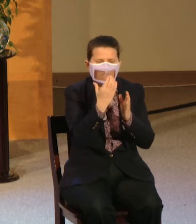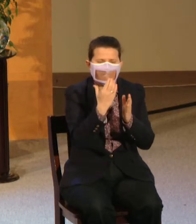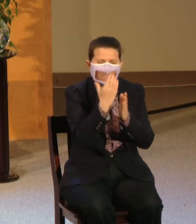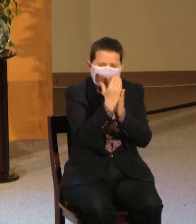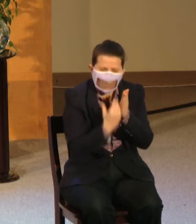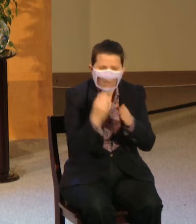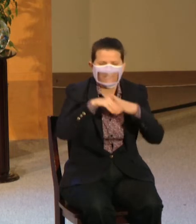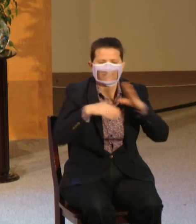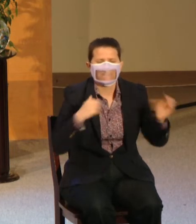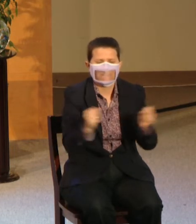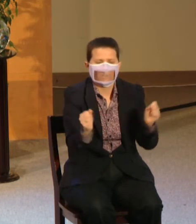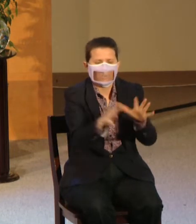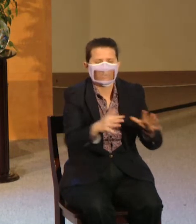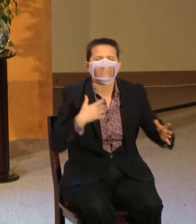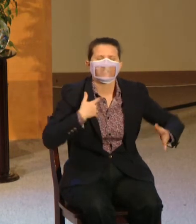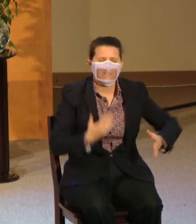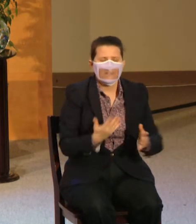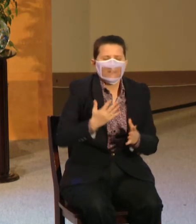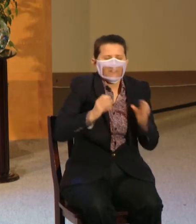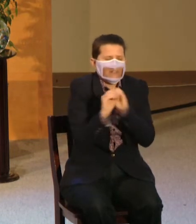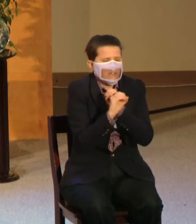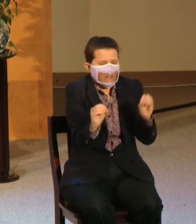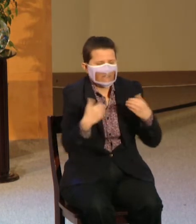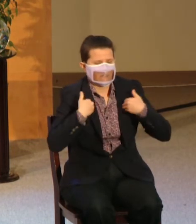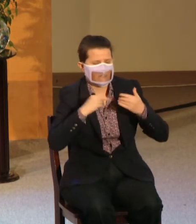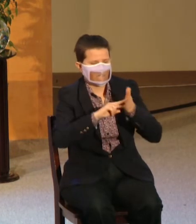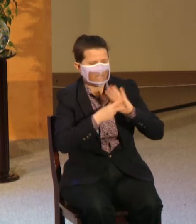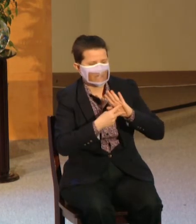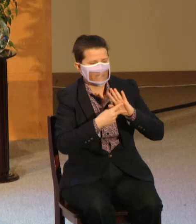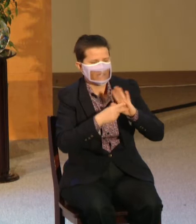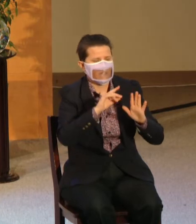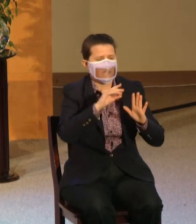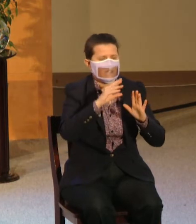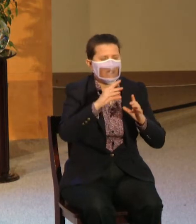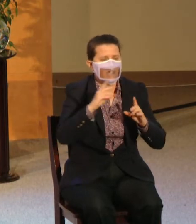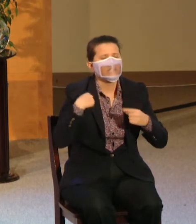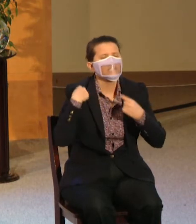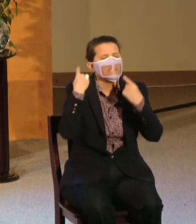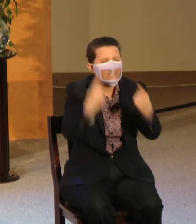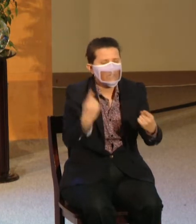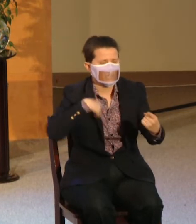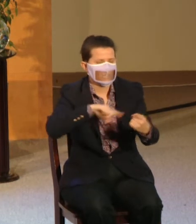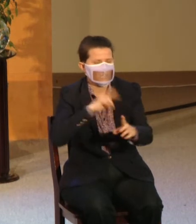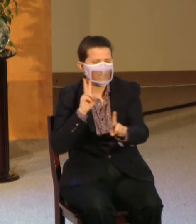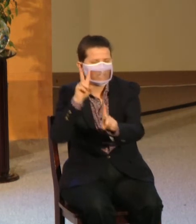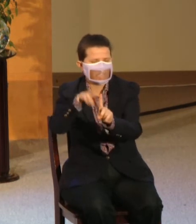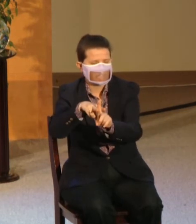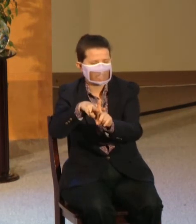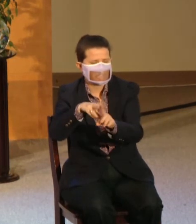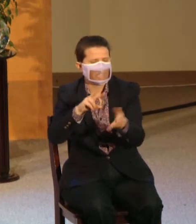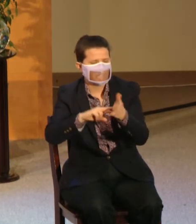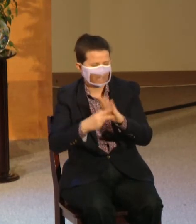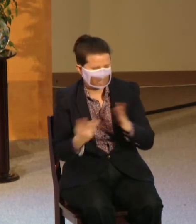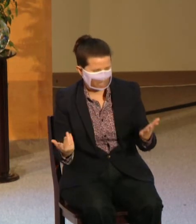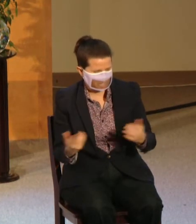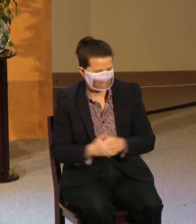It only has the meaning that we give to it. And in fact, the same objects can have different meaning for different